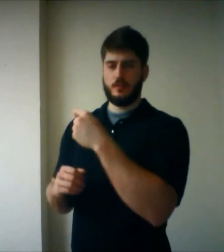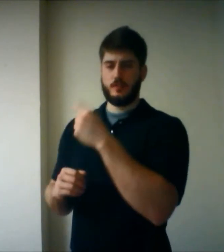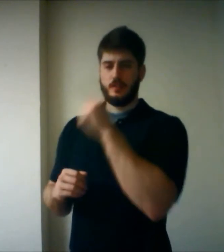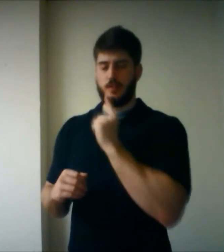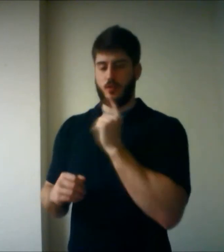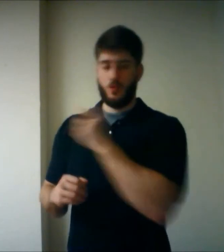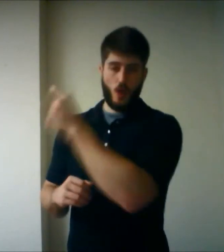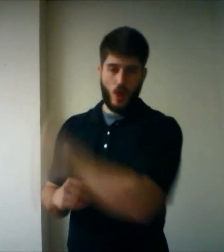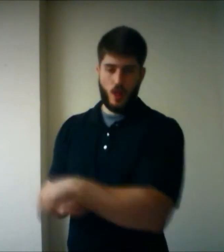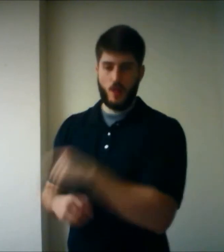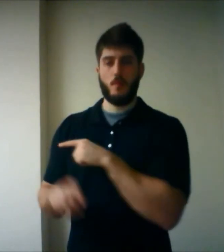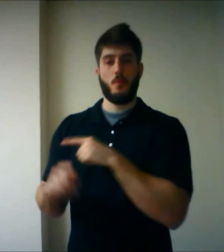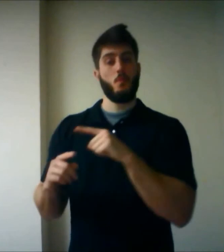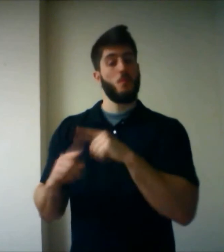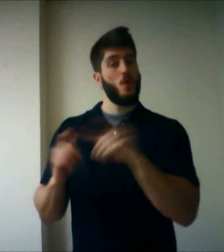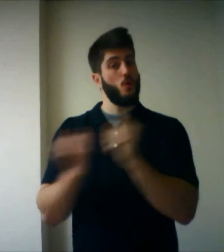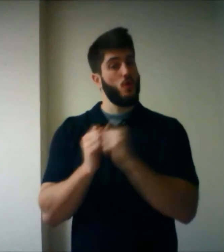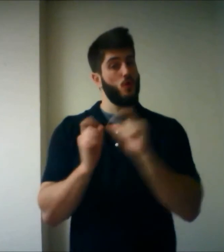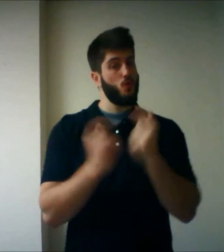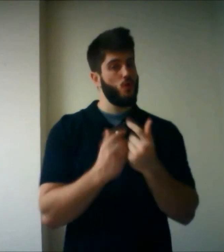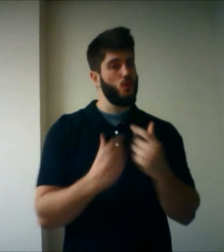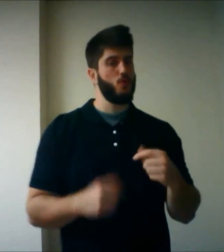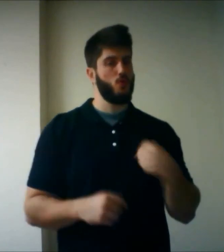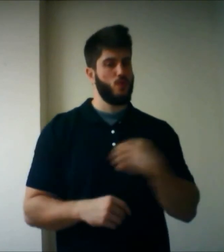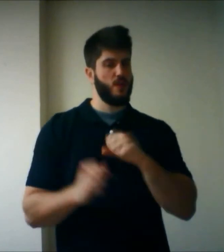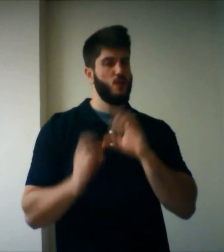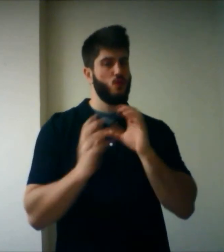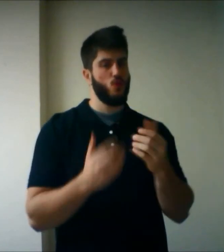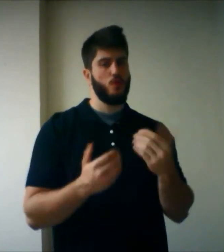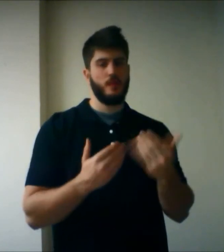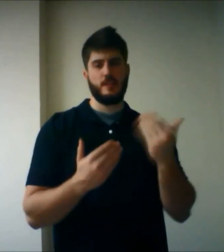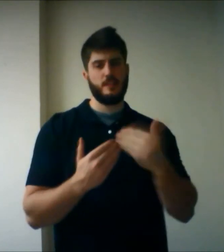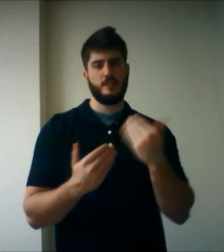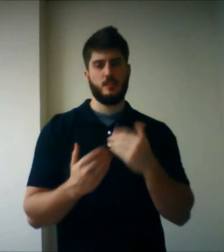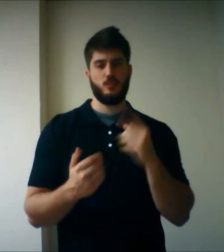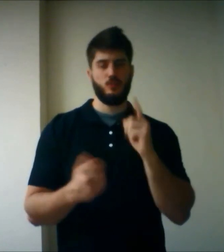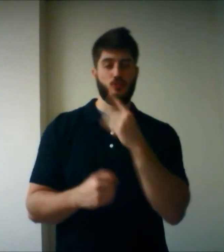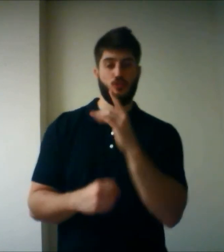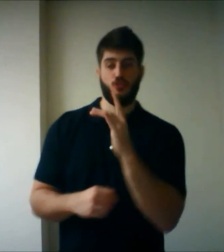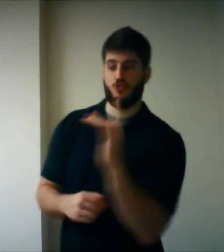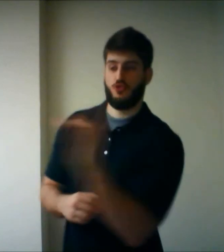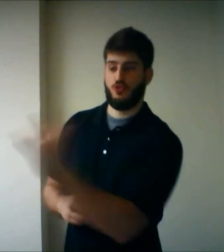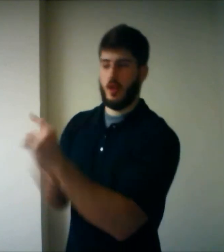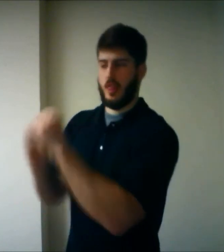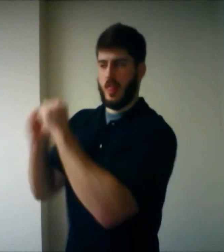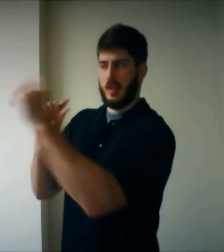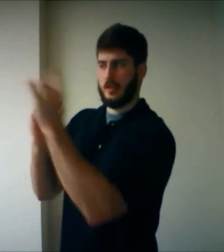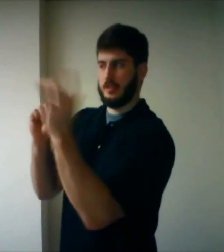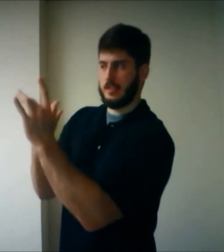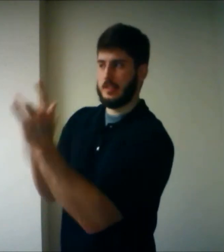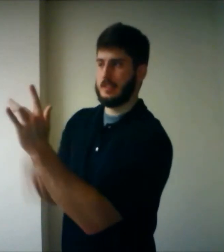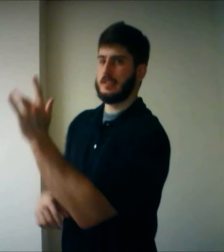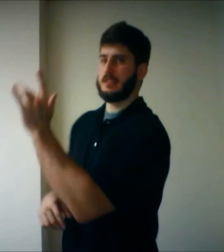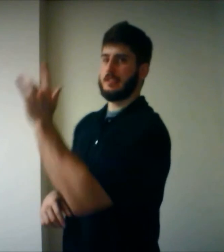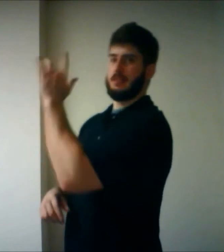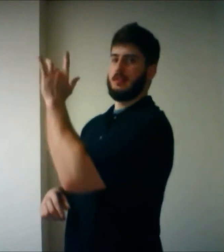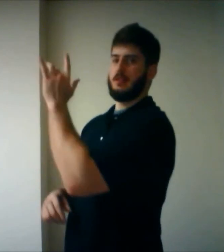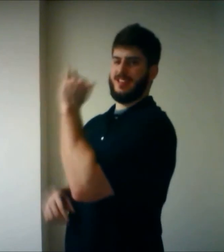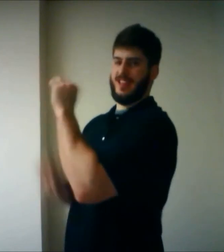easily by merely dragging the heading into this top area. That automatically